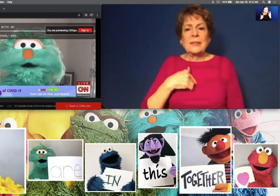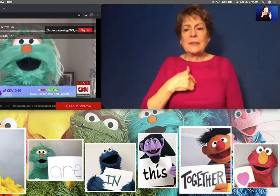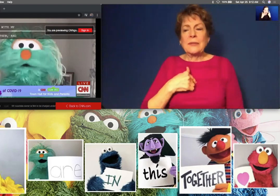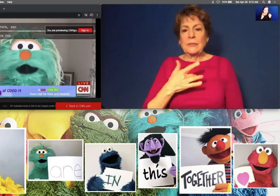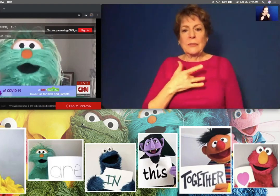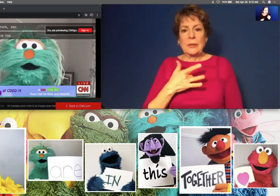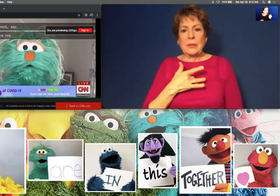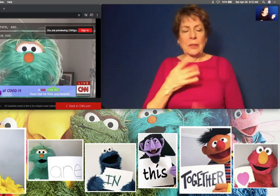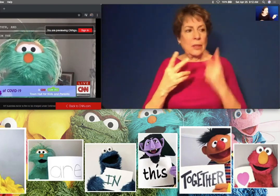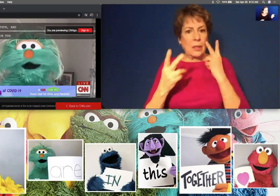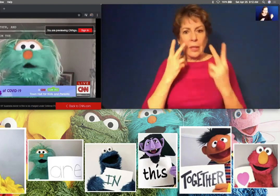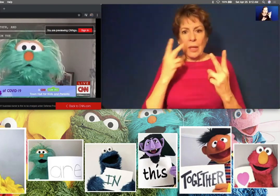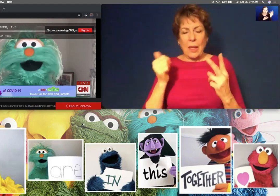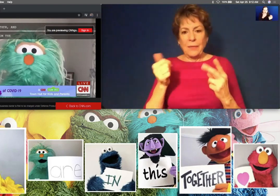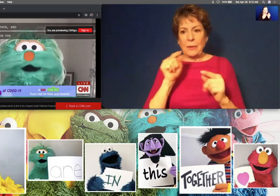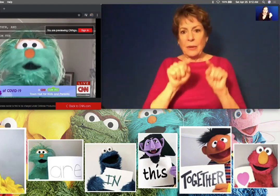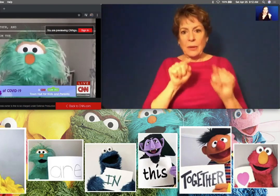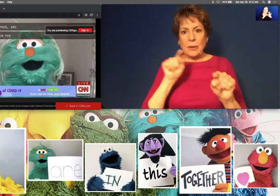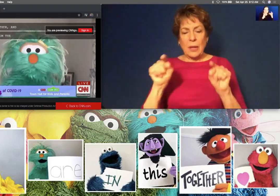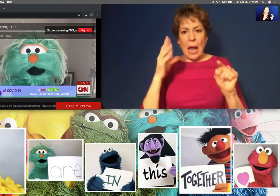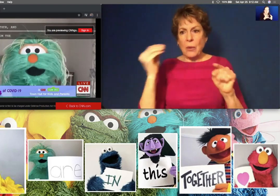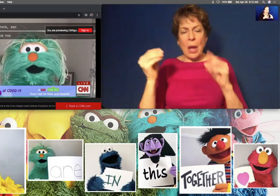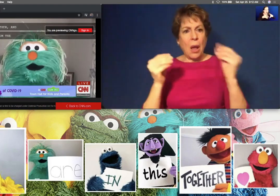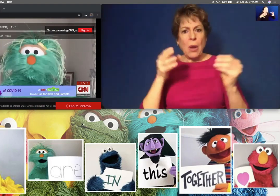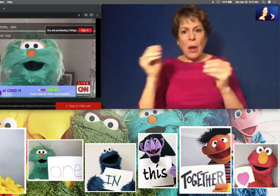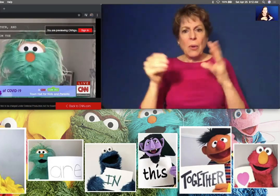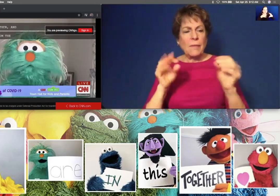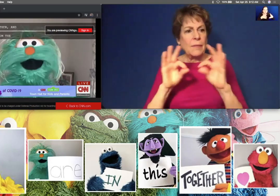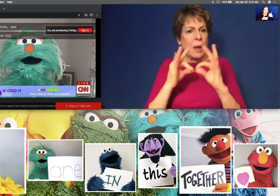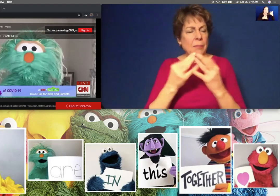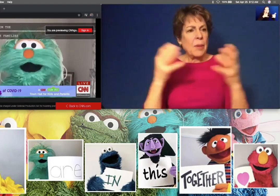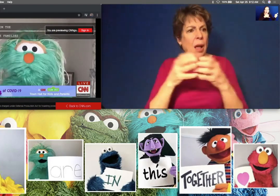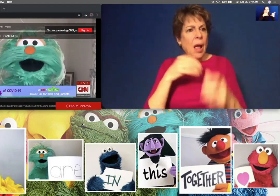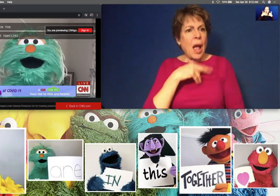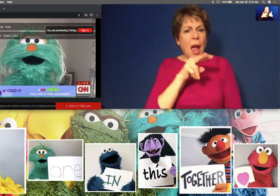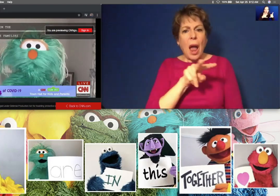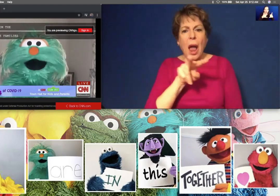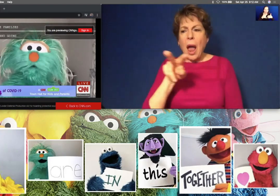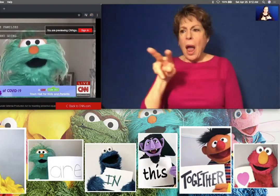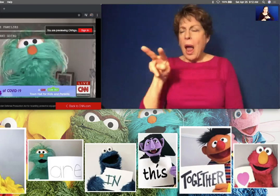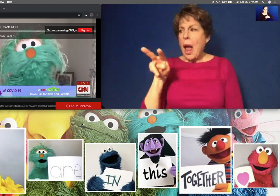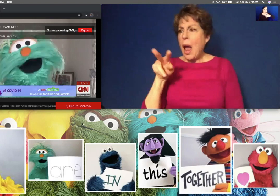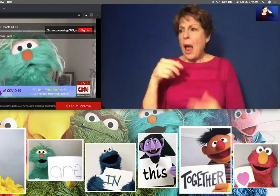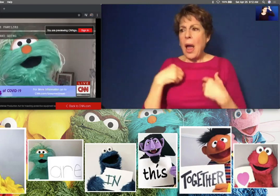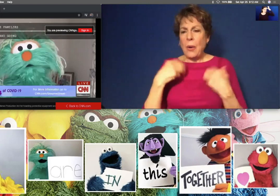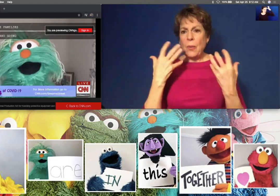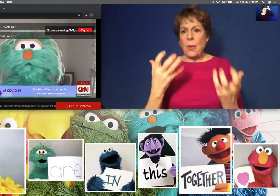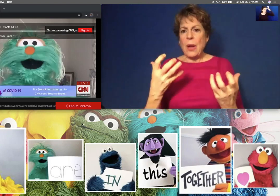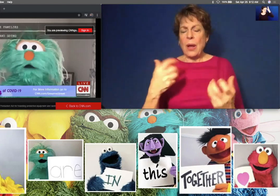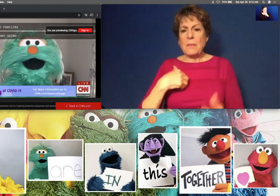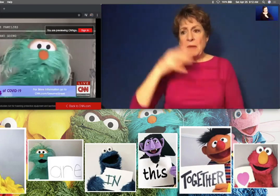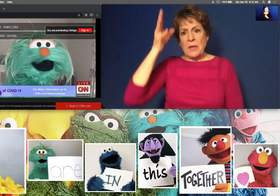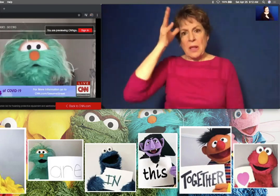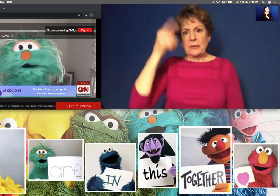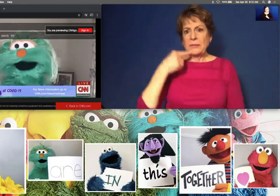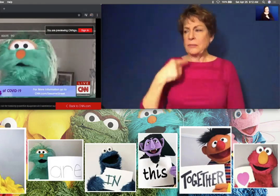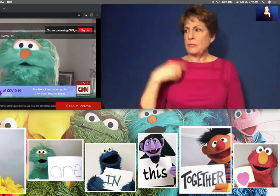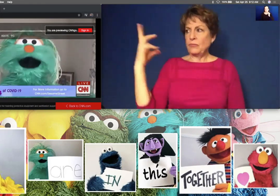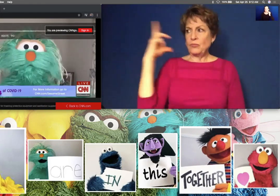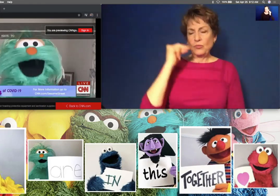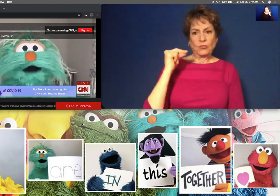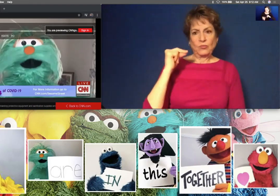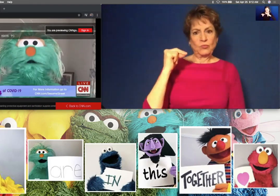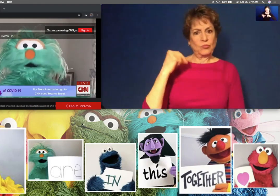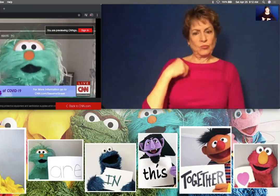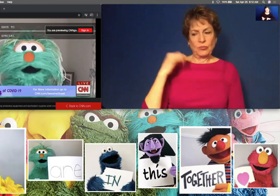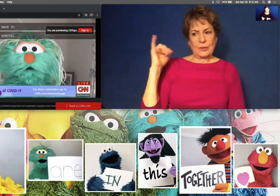because I see families and friends playing and going outside. But my papi says we have to stay